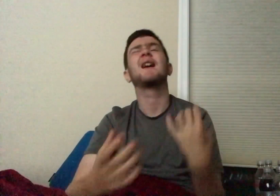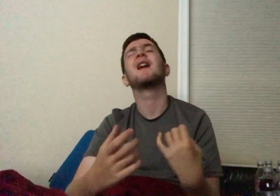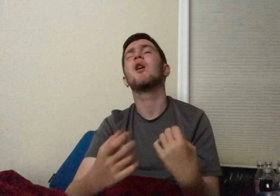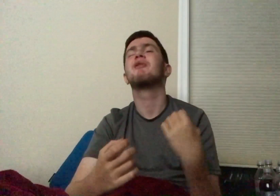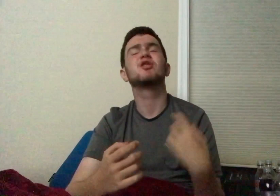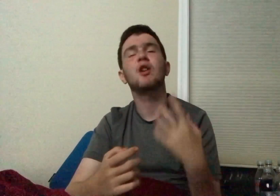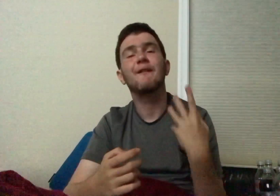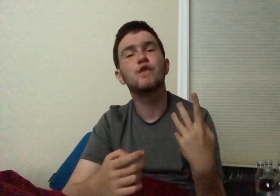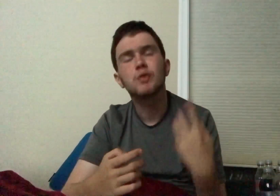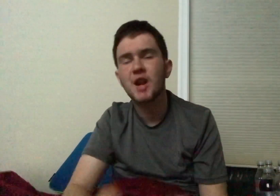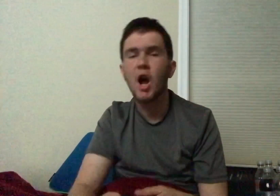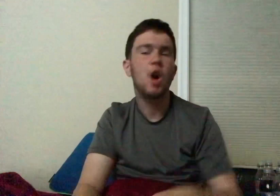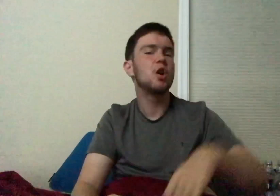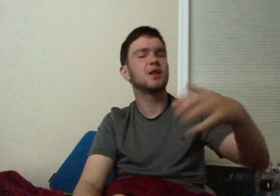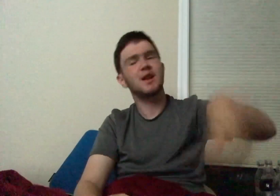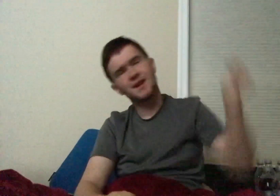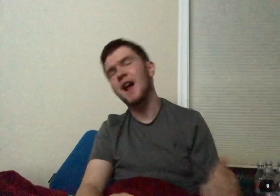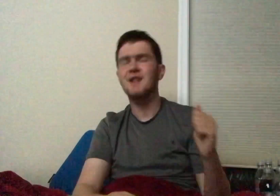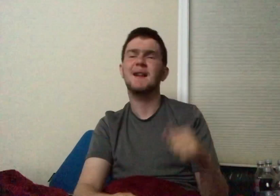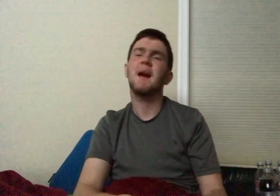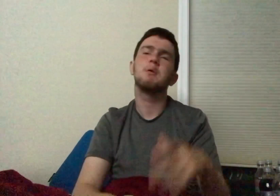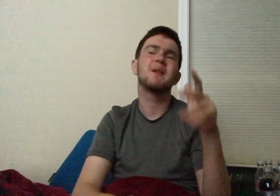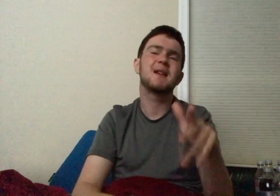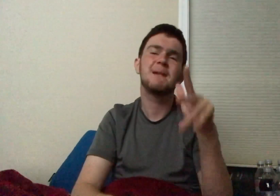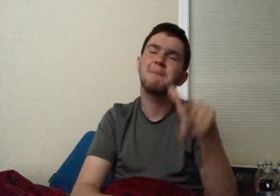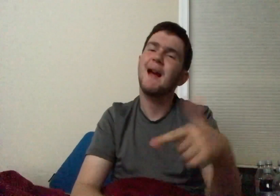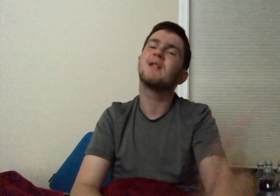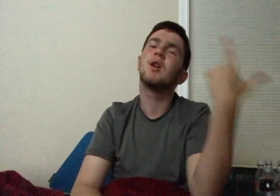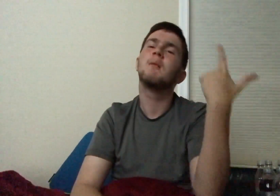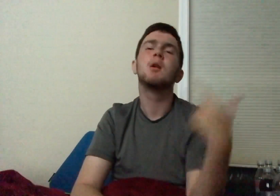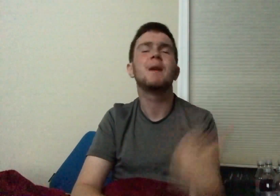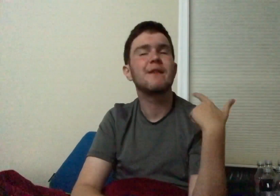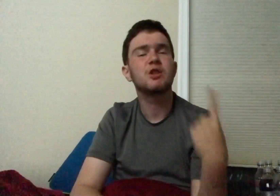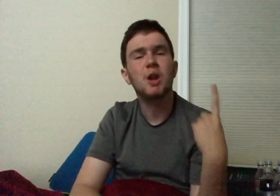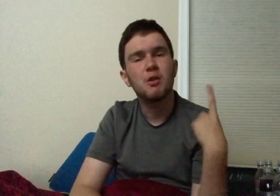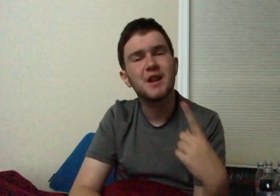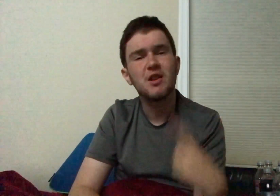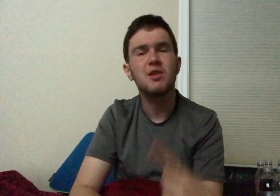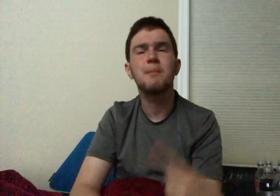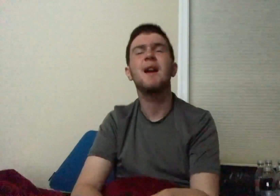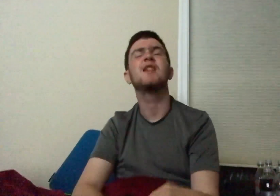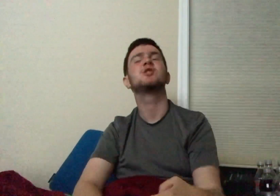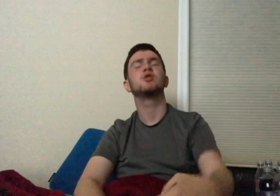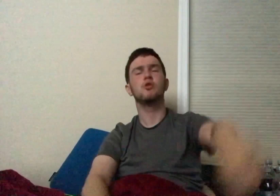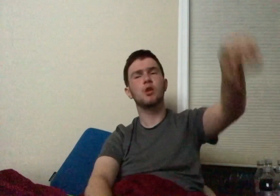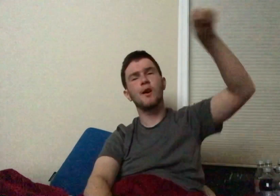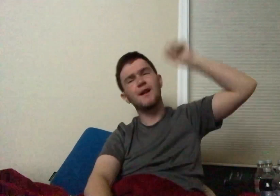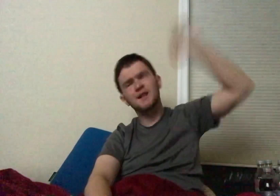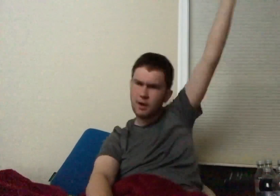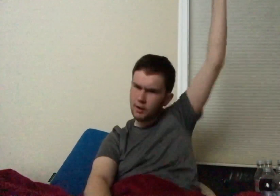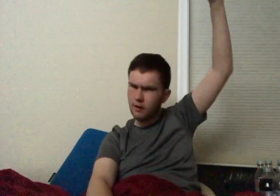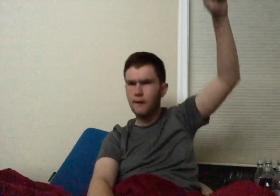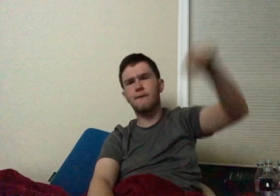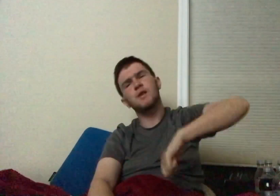hell when you're going through it all. Get knocked down, but we get back up. Whatever don't kill you makes you